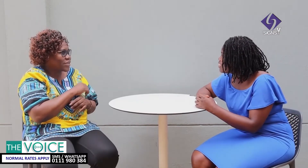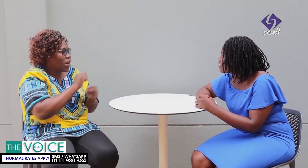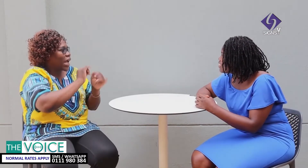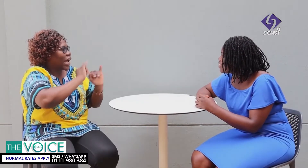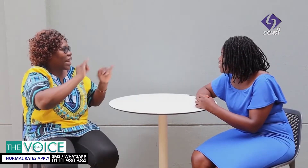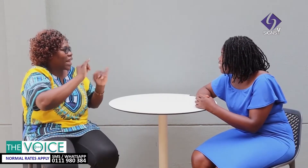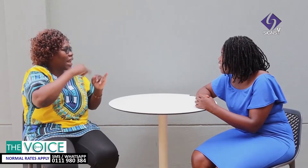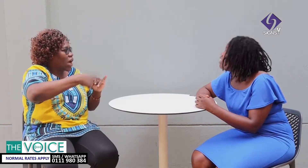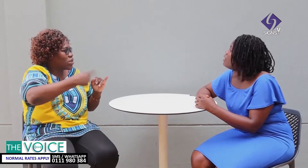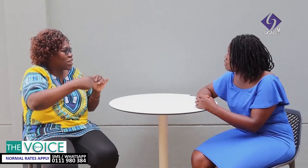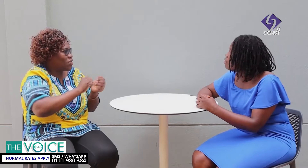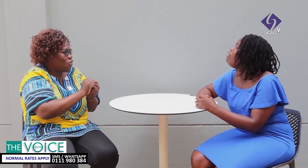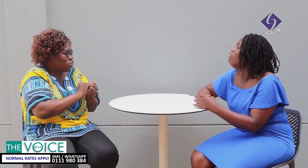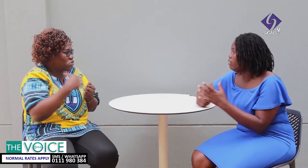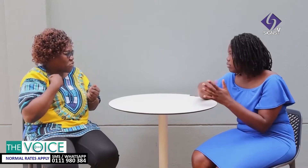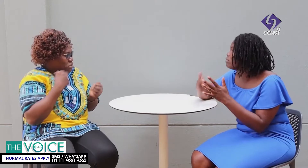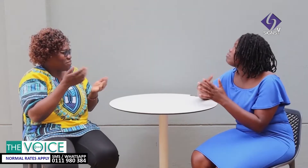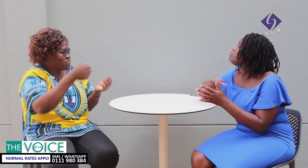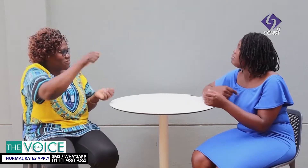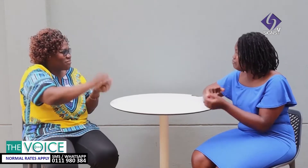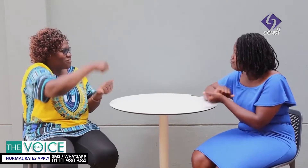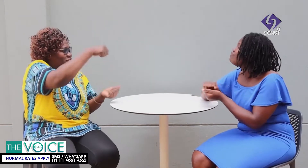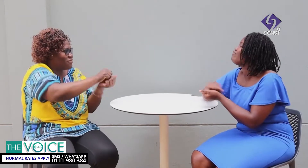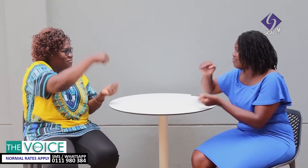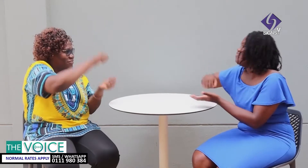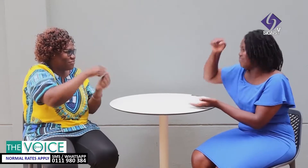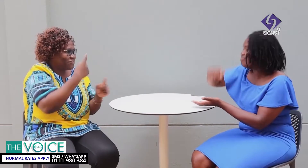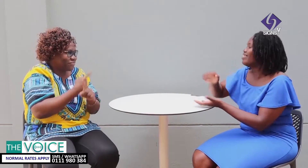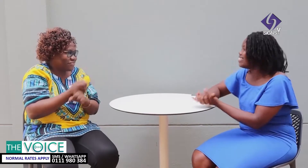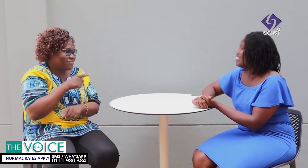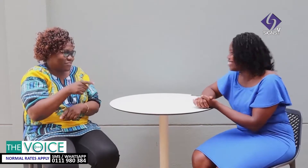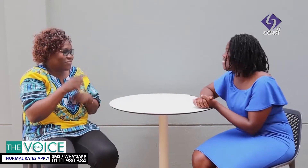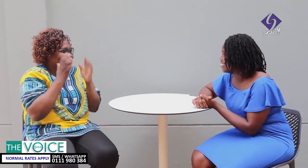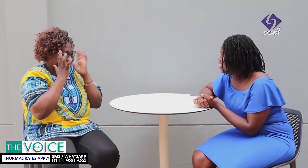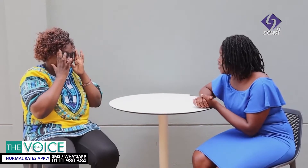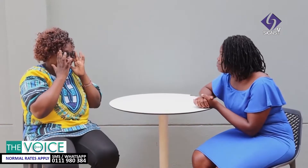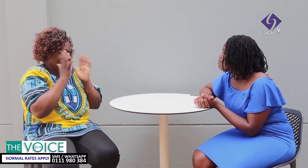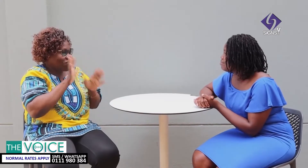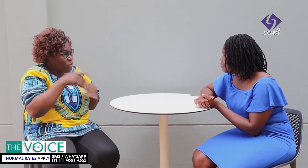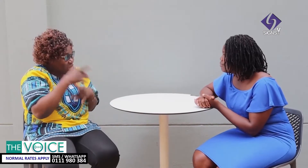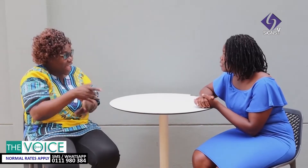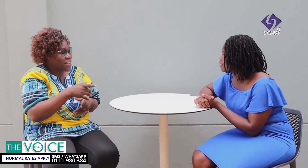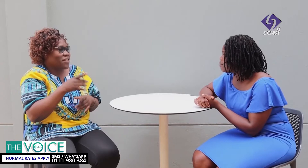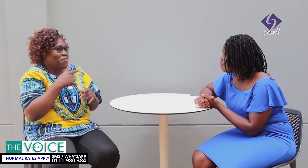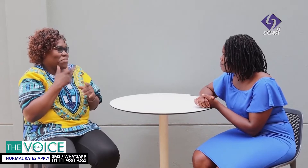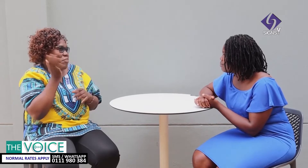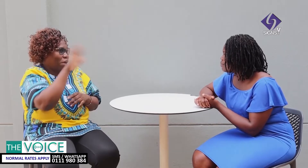so shocked. They didn't really know what was really happening. Then they were really asking questions, asking if I